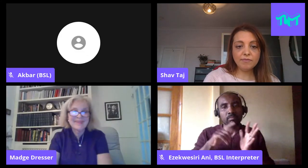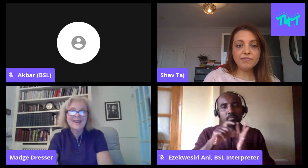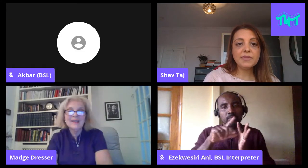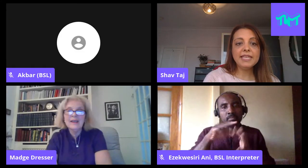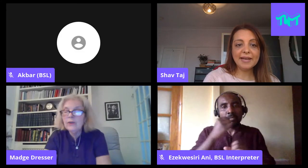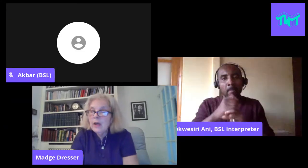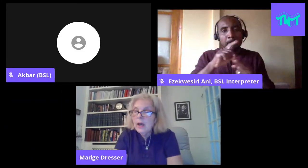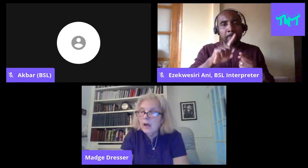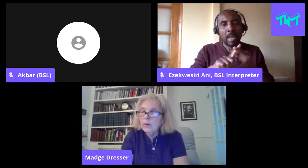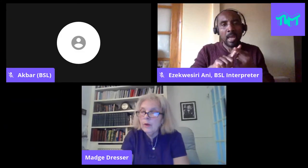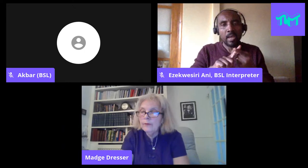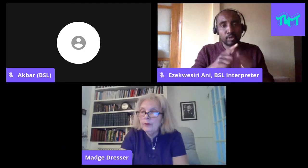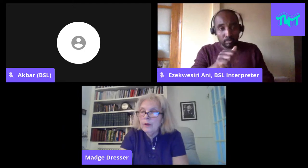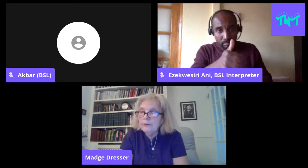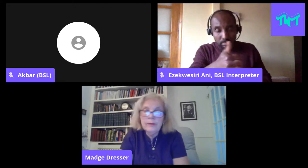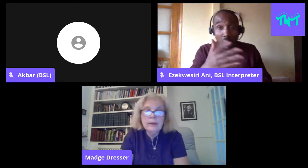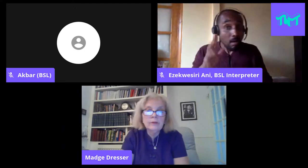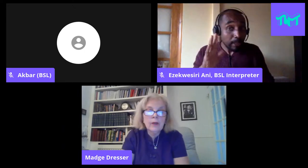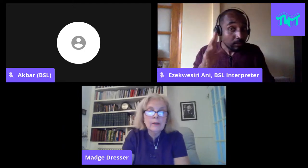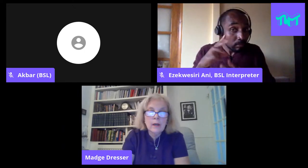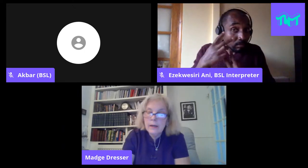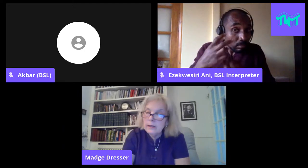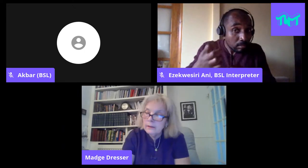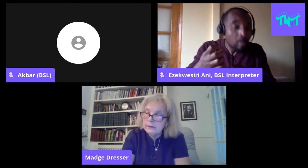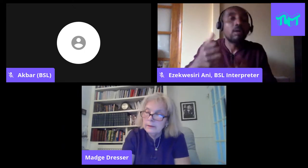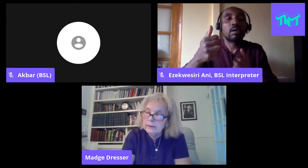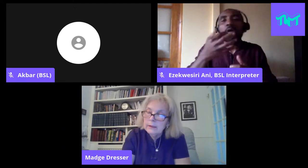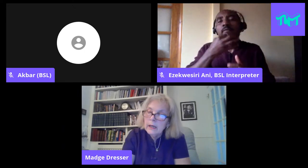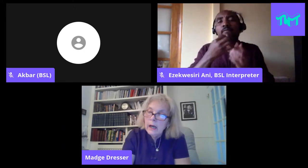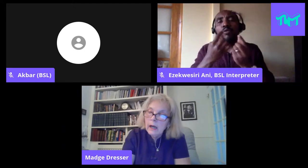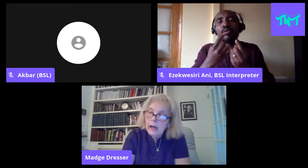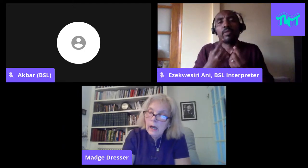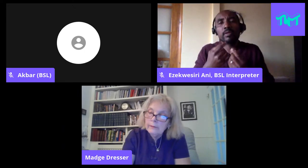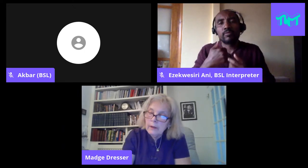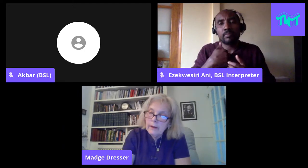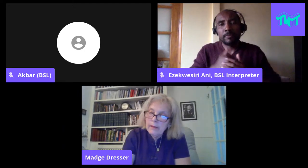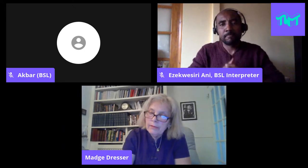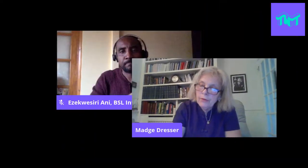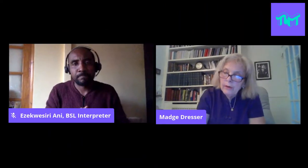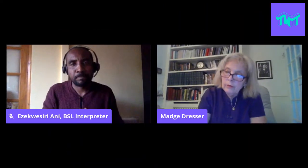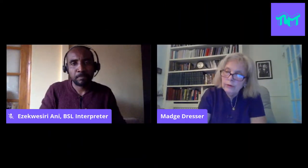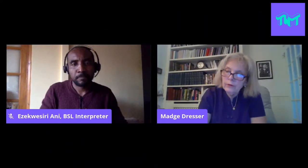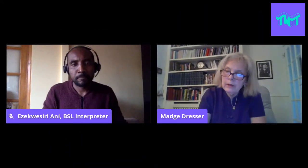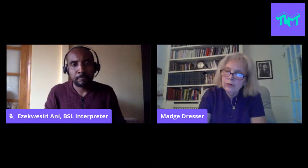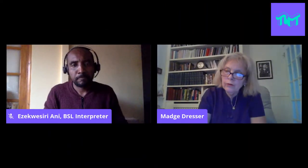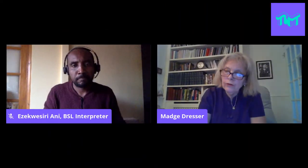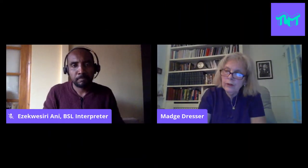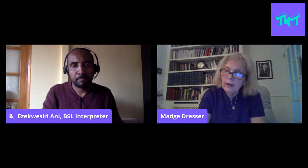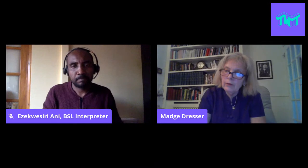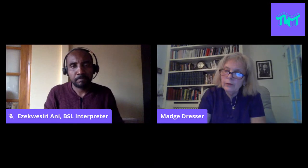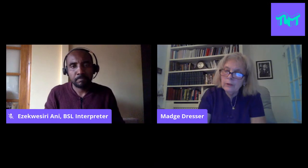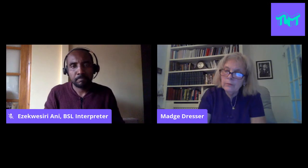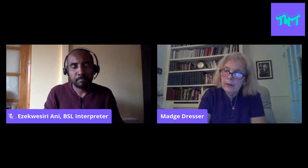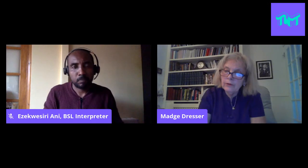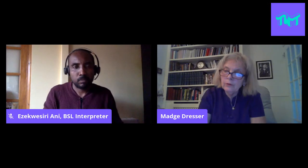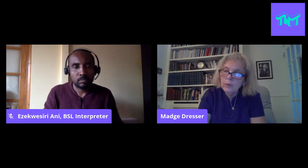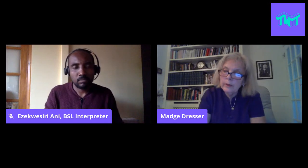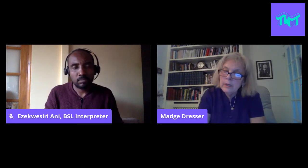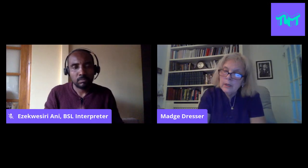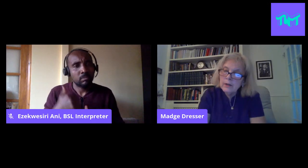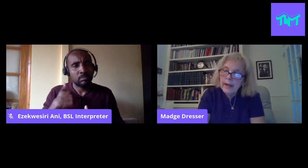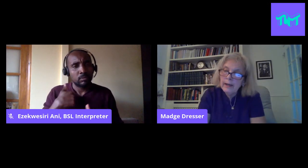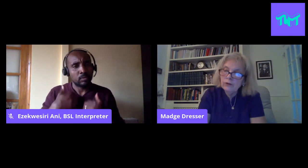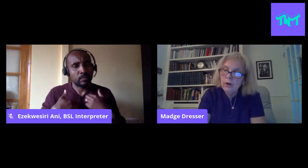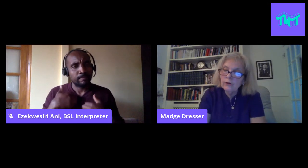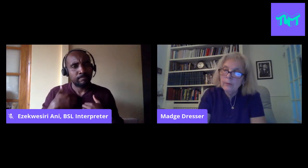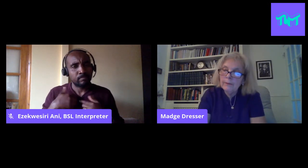me? Yes. Well, a few things. I, I, I thought it was interesting, and I was a little puzzled